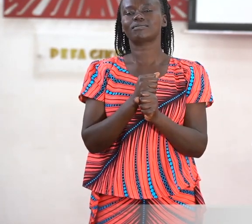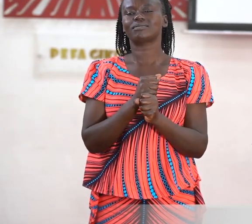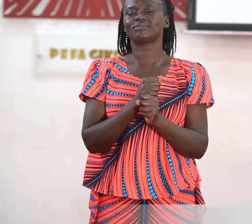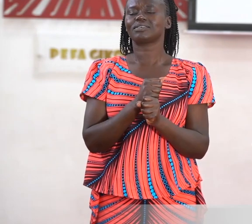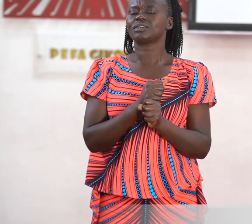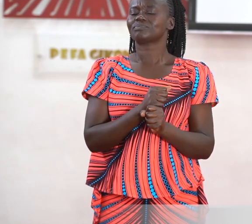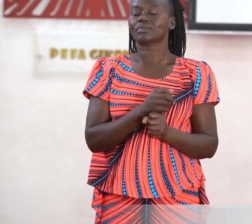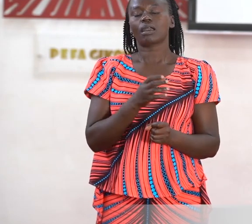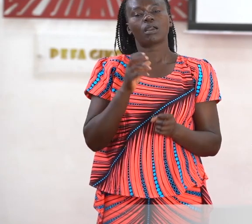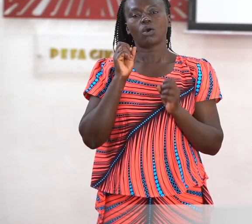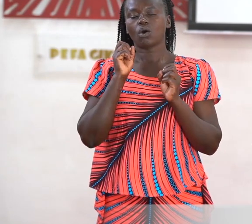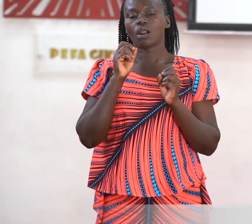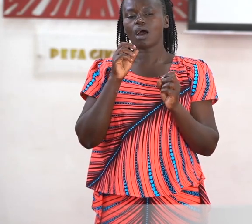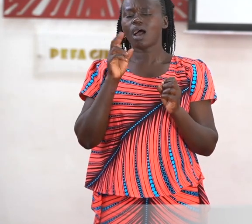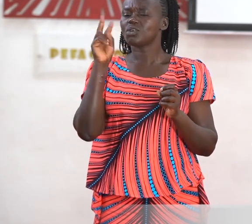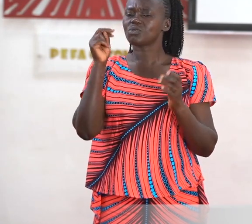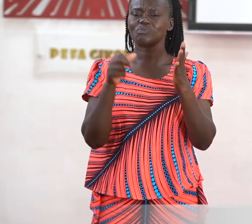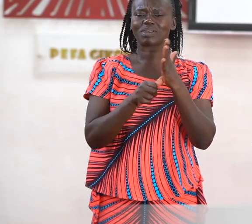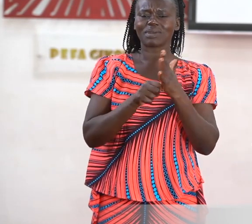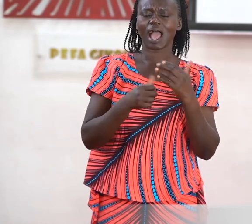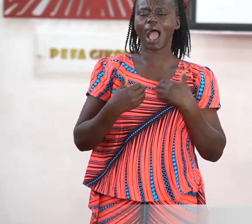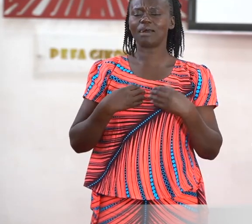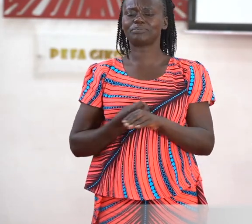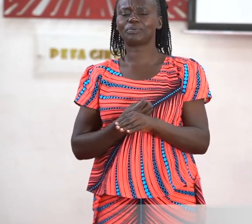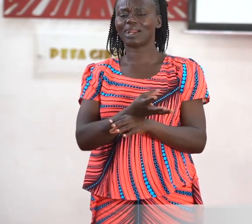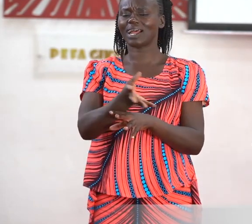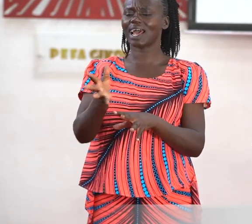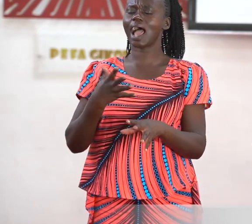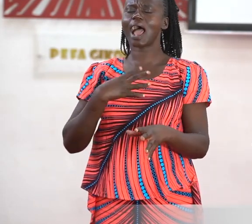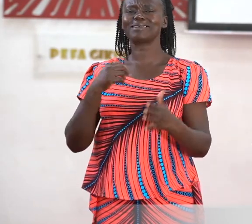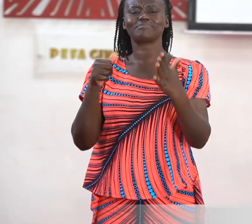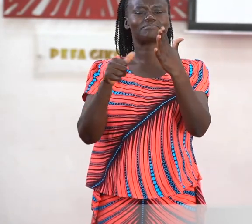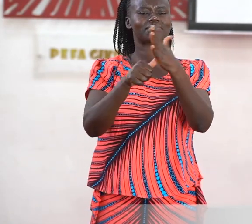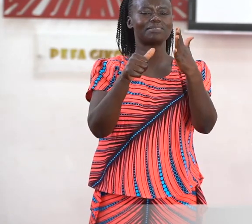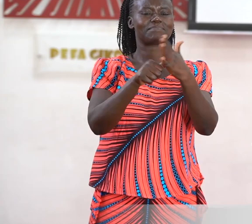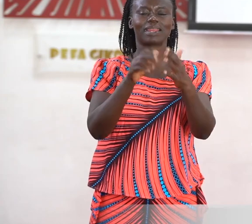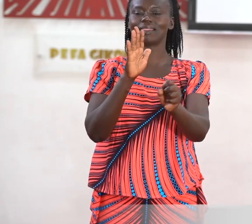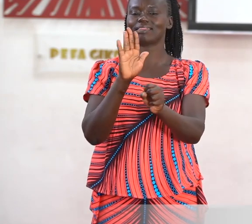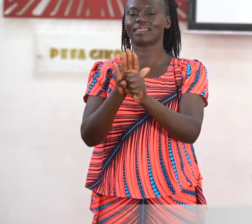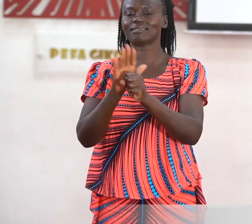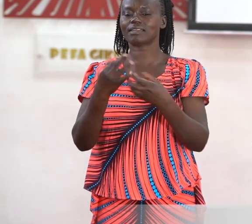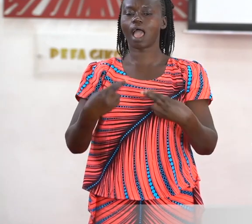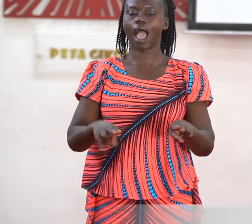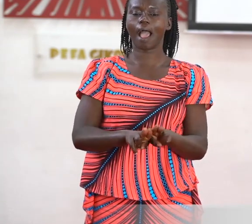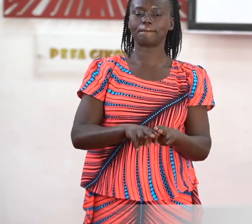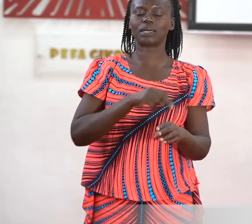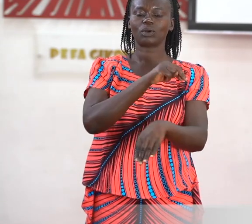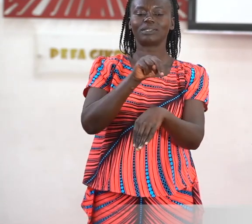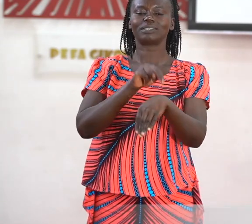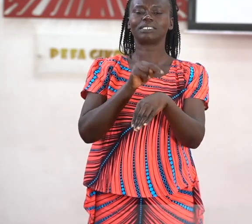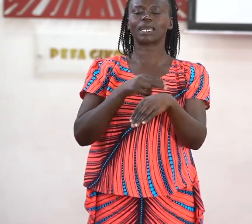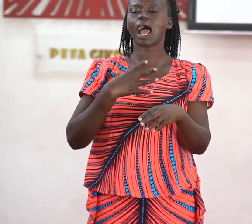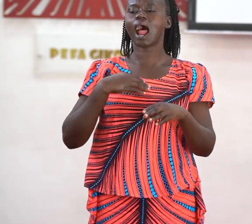Regardless or despite the coronavirus and the many things that are going on in our nation and even the whole